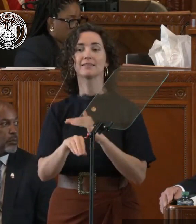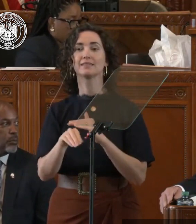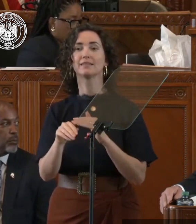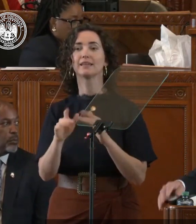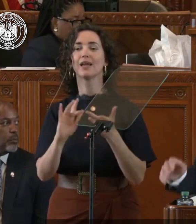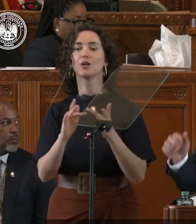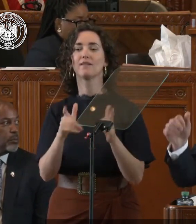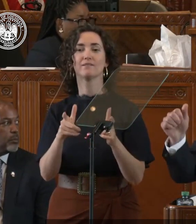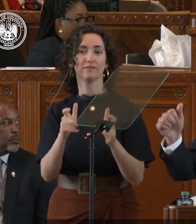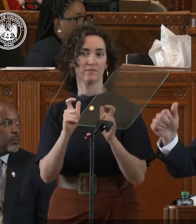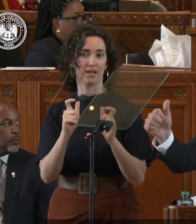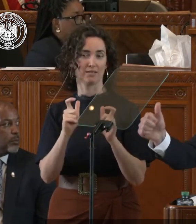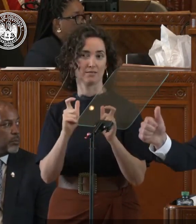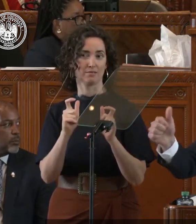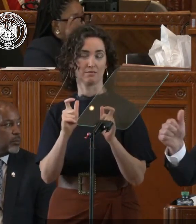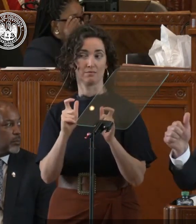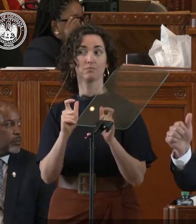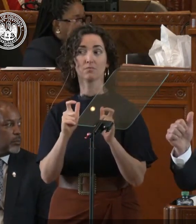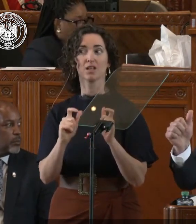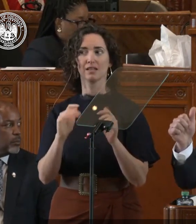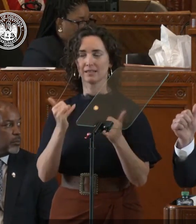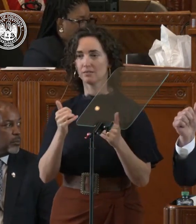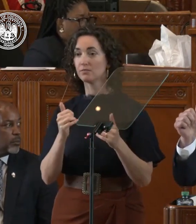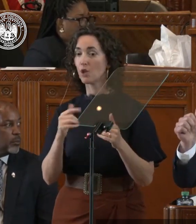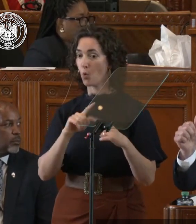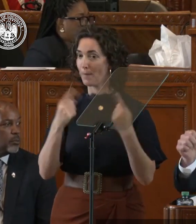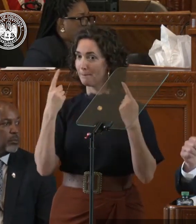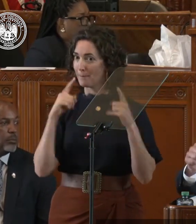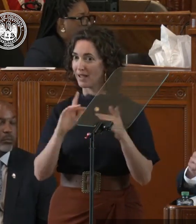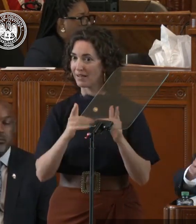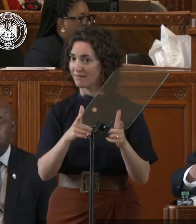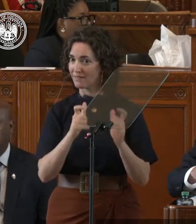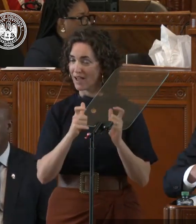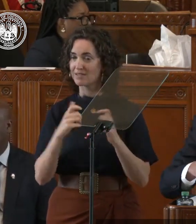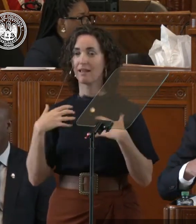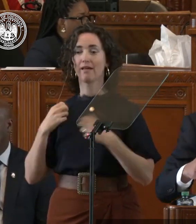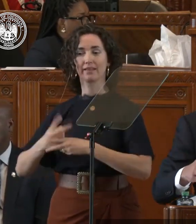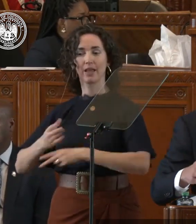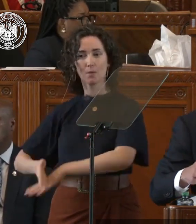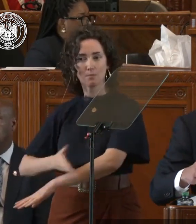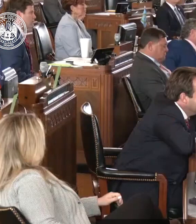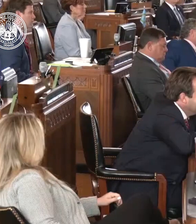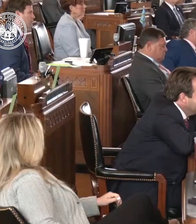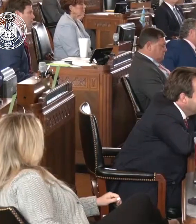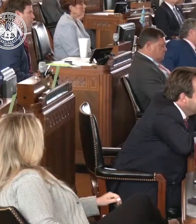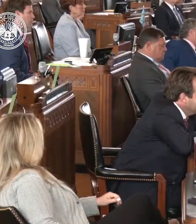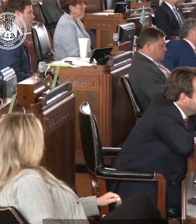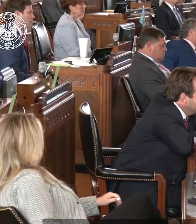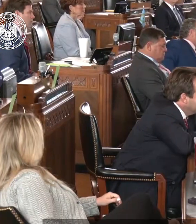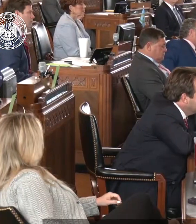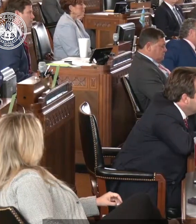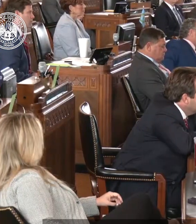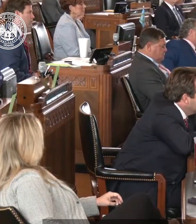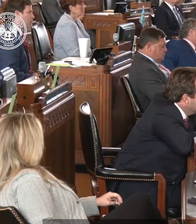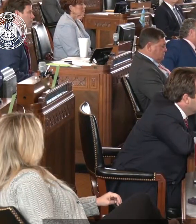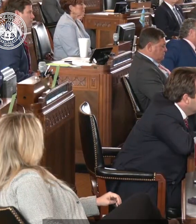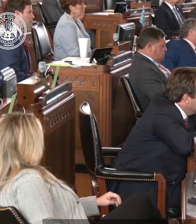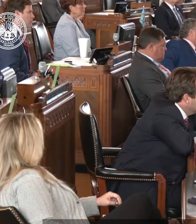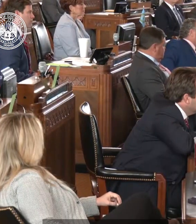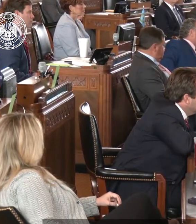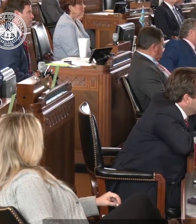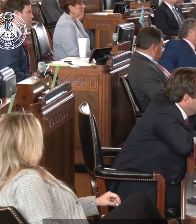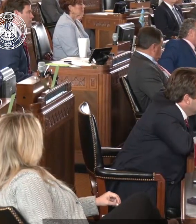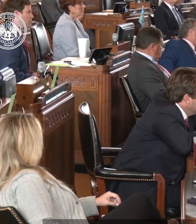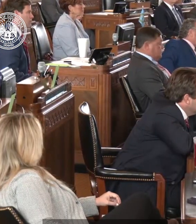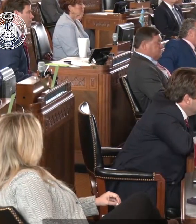internet. And when we do, we're going to improve healthcare and education and quality of life. And we committed to close